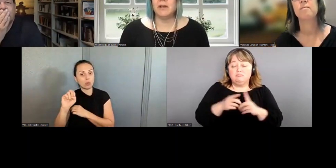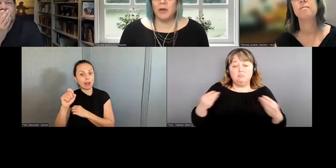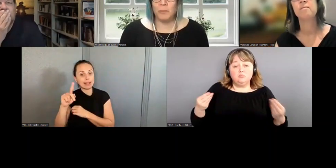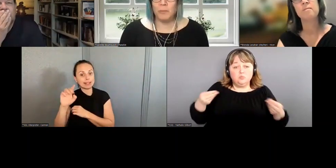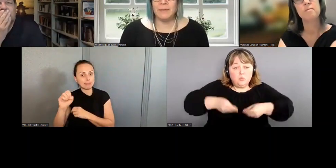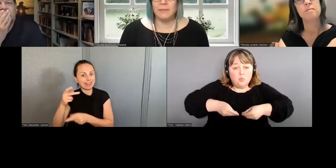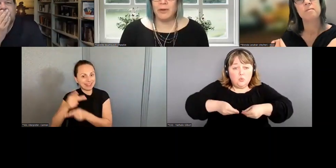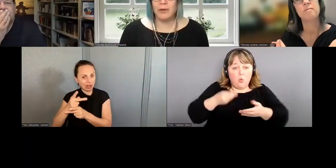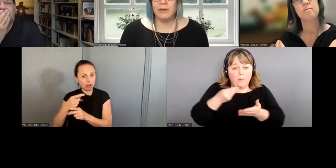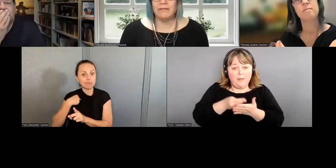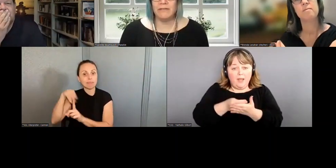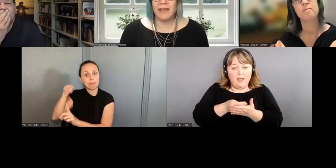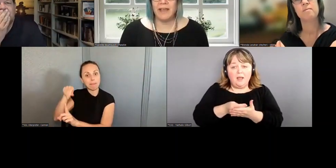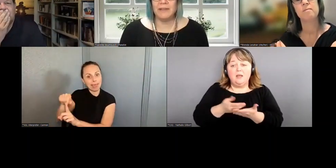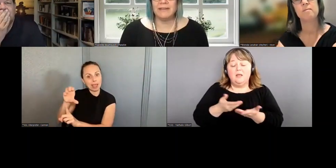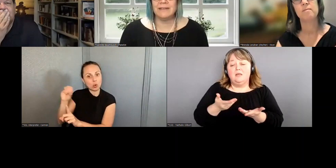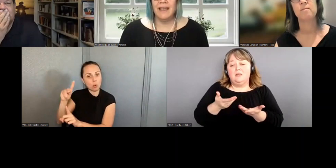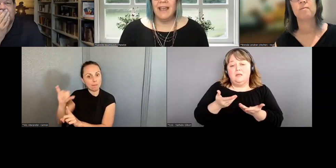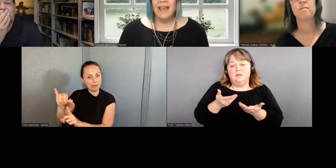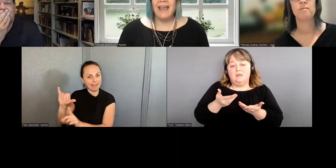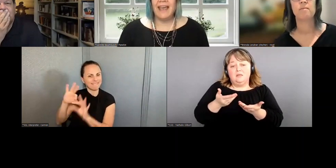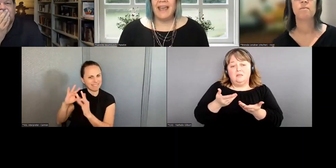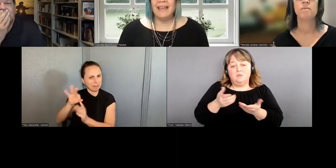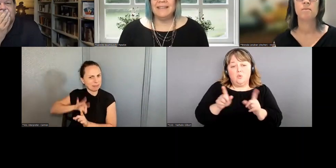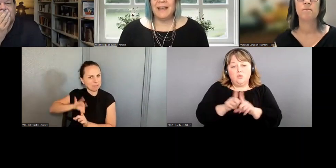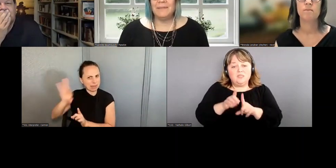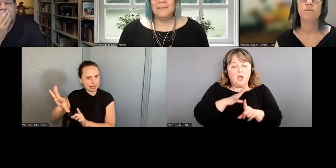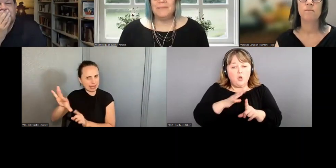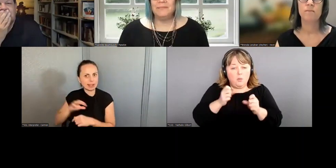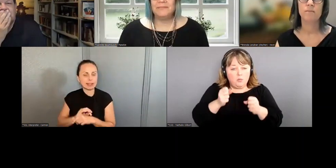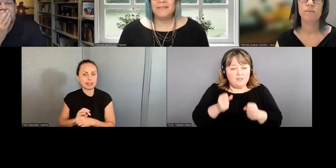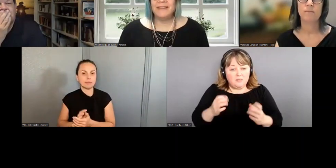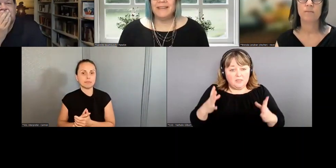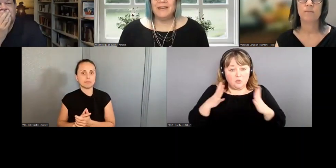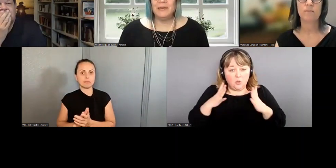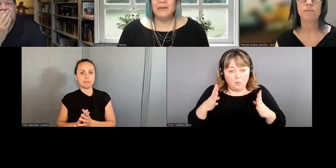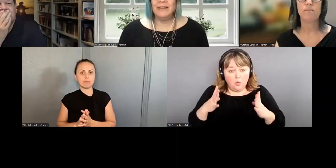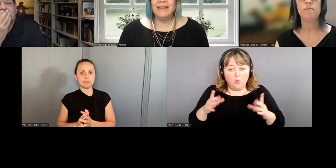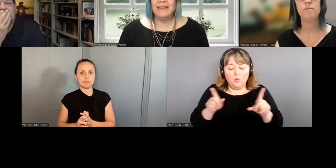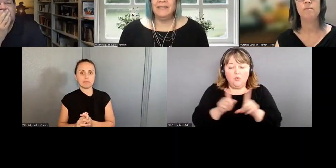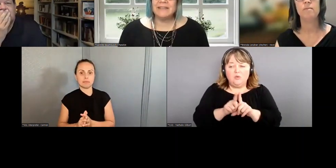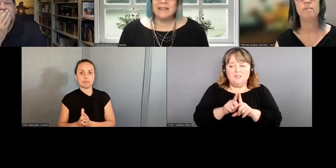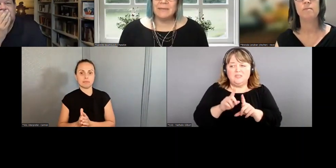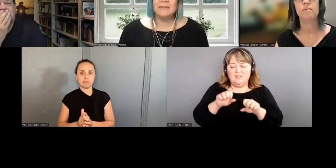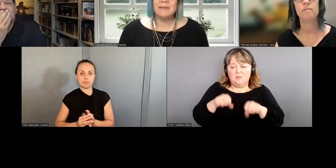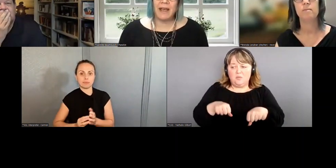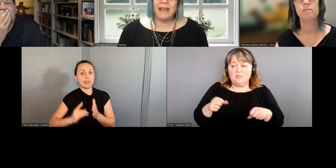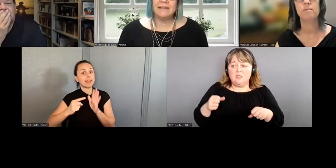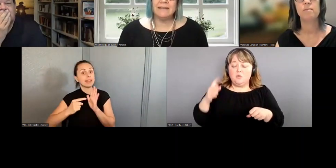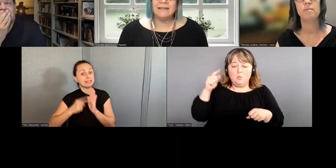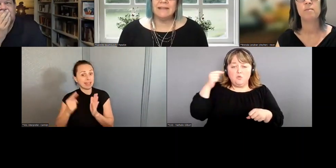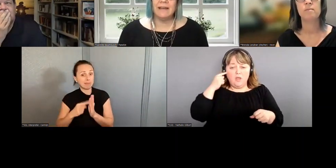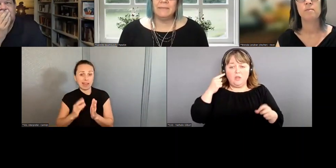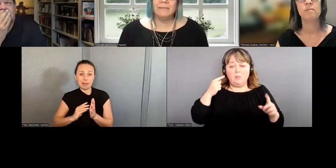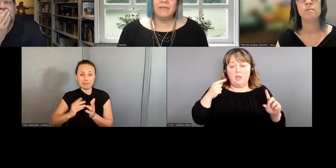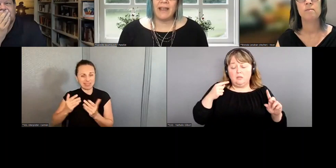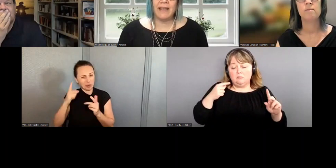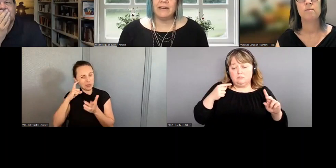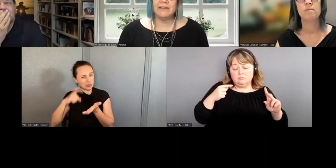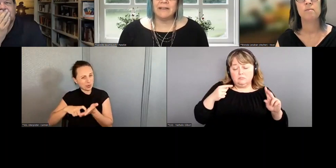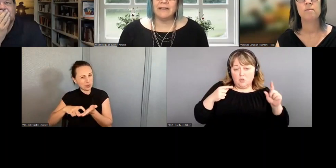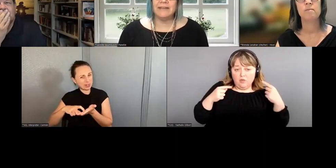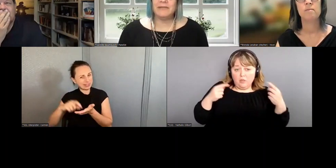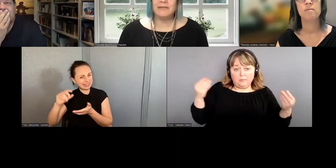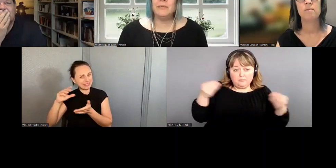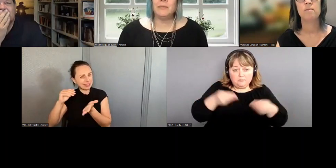was a copay component for families. And, you know, even sometimes the biases that